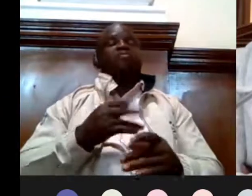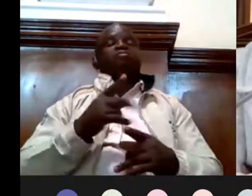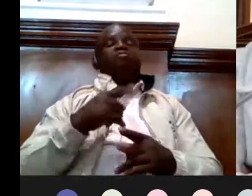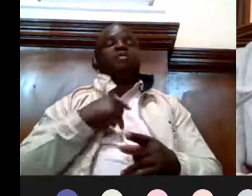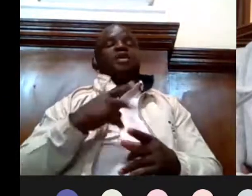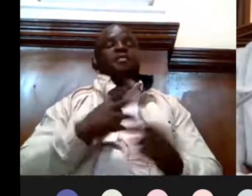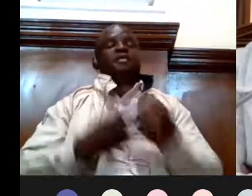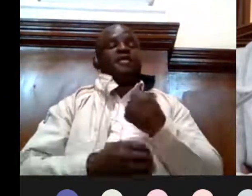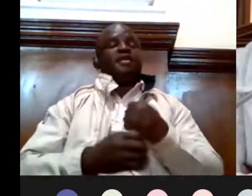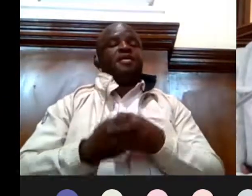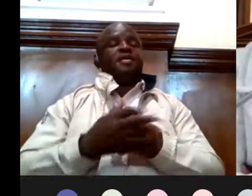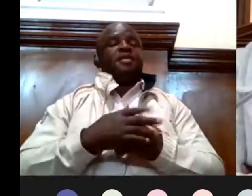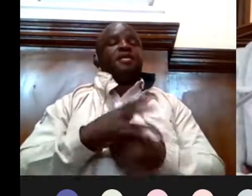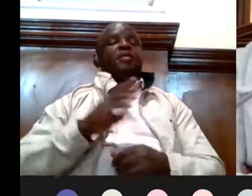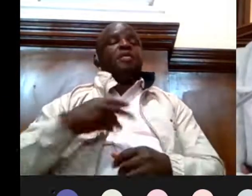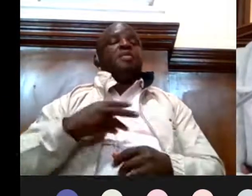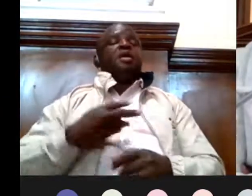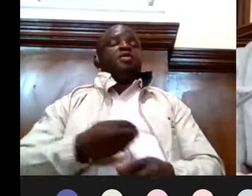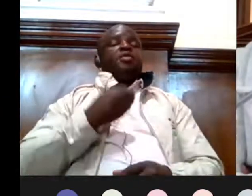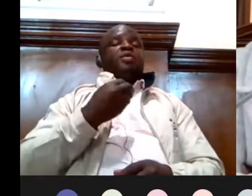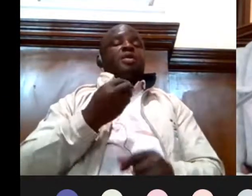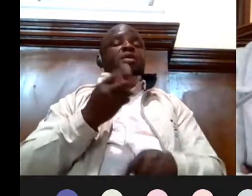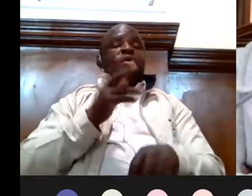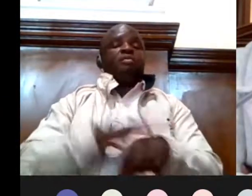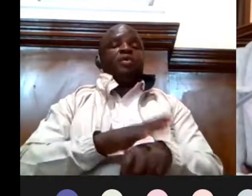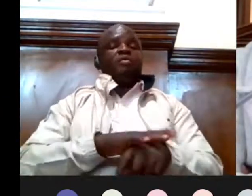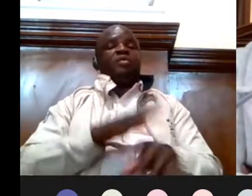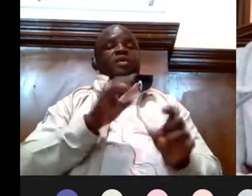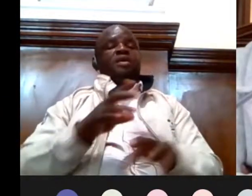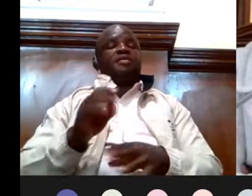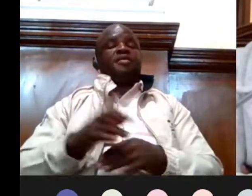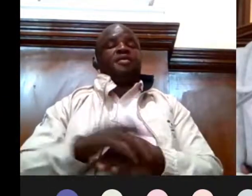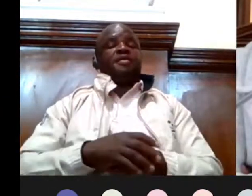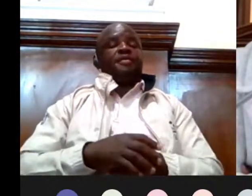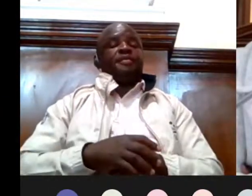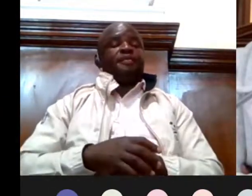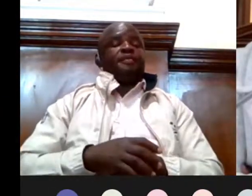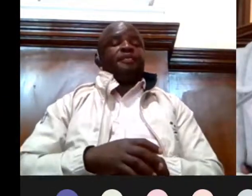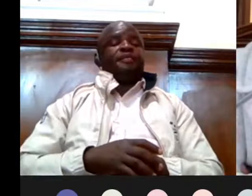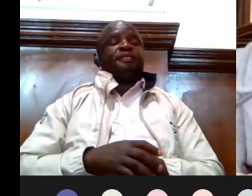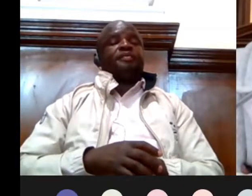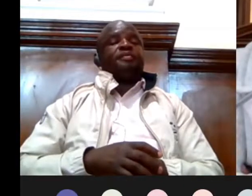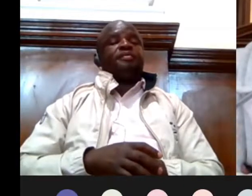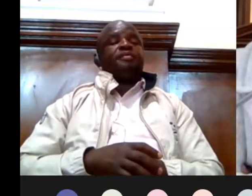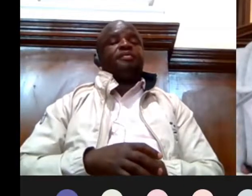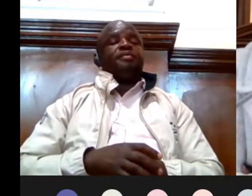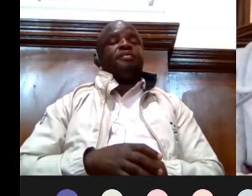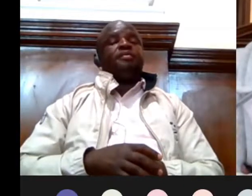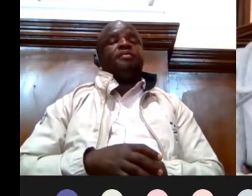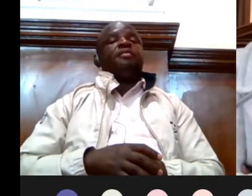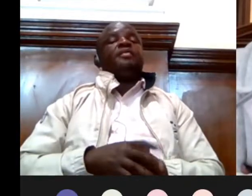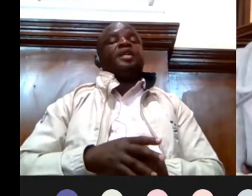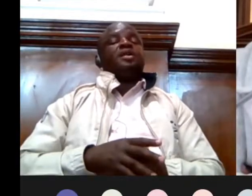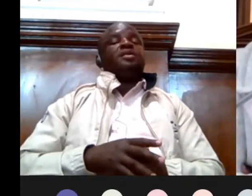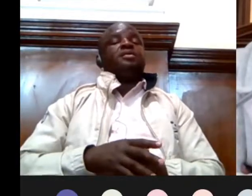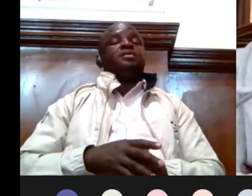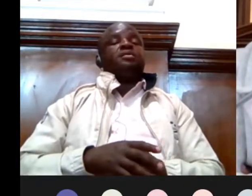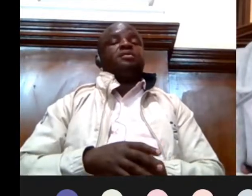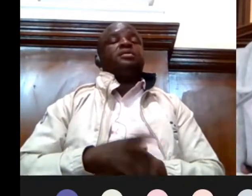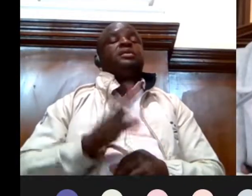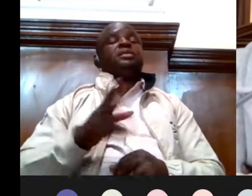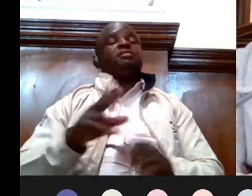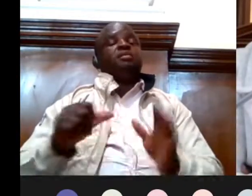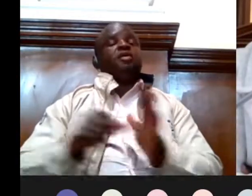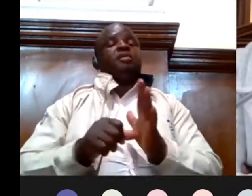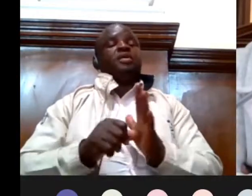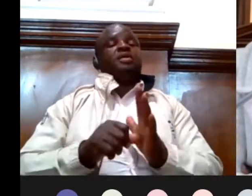and youth being ones who are part of these challenges, and is therefore imperative